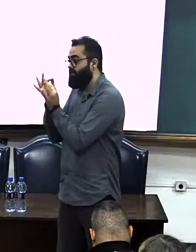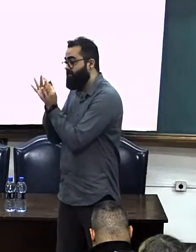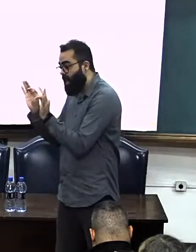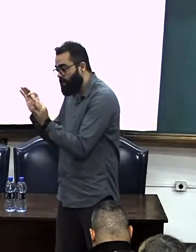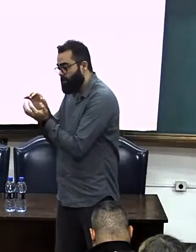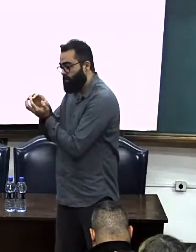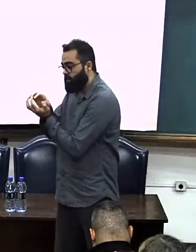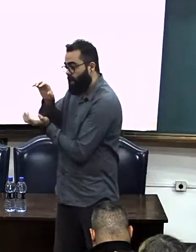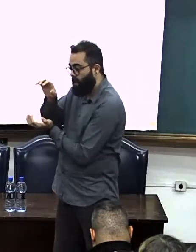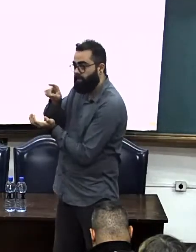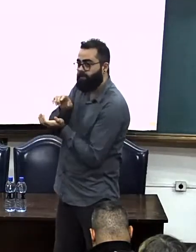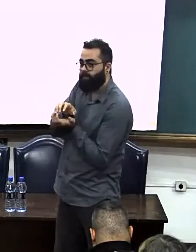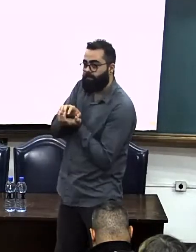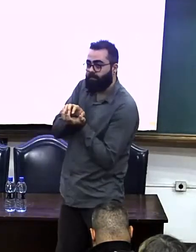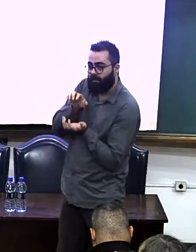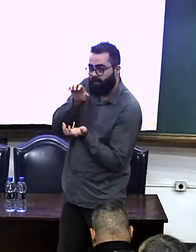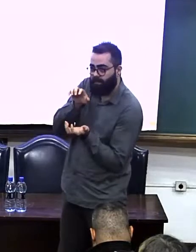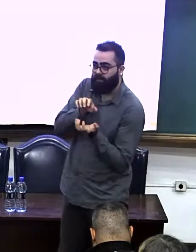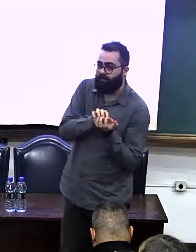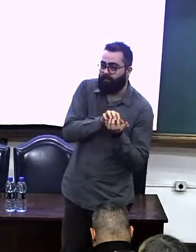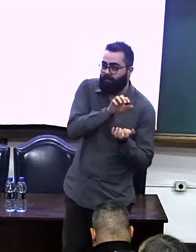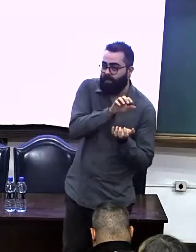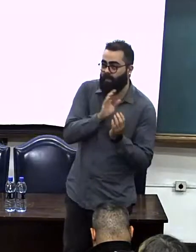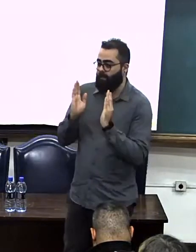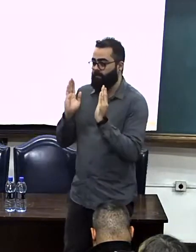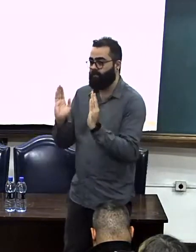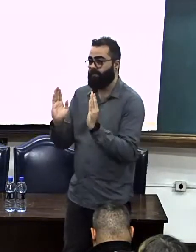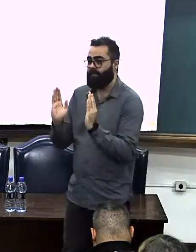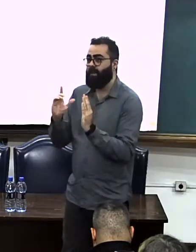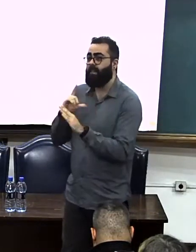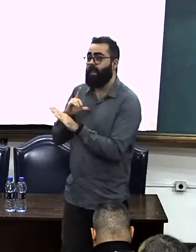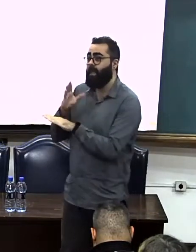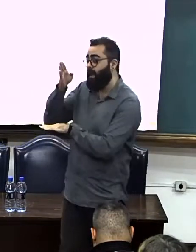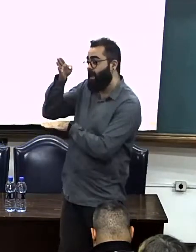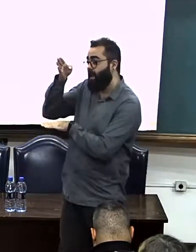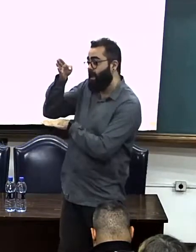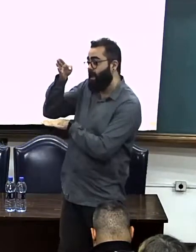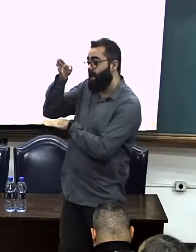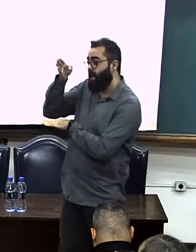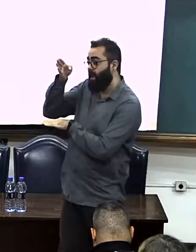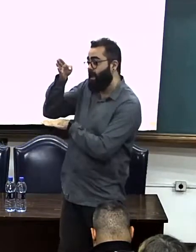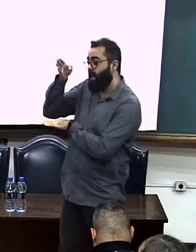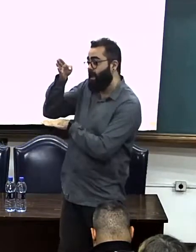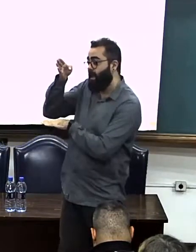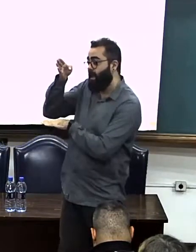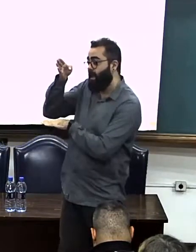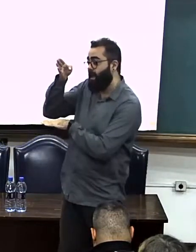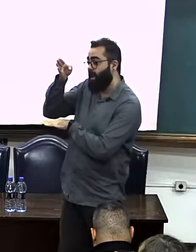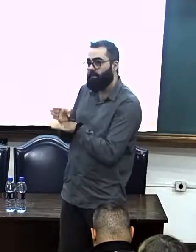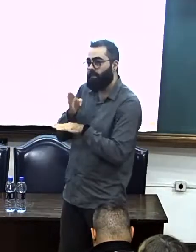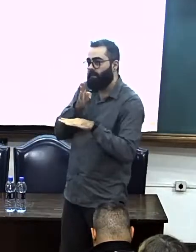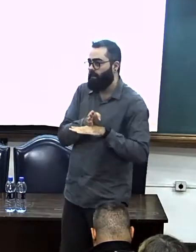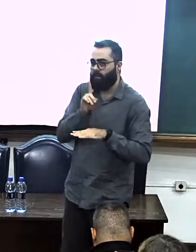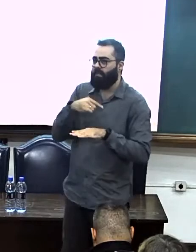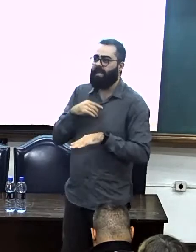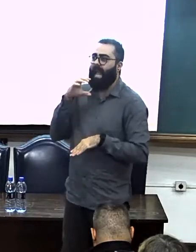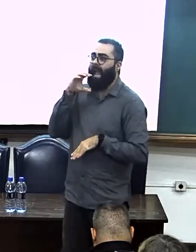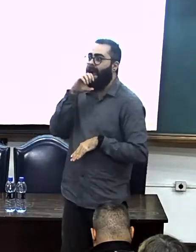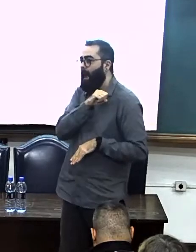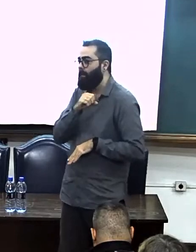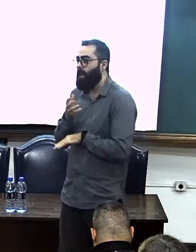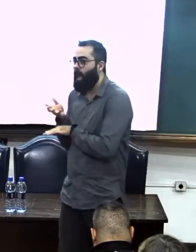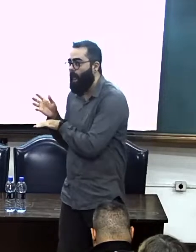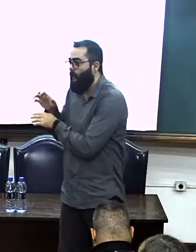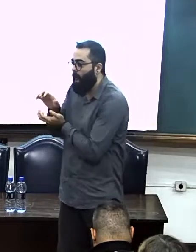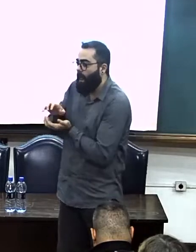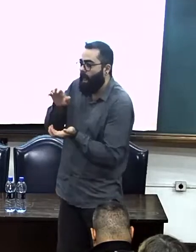cat chased the dog. Our jaw can't move that fast. Como a nossa mandíbula não